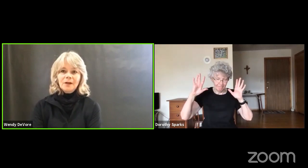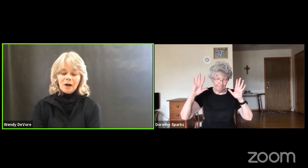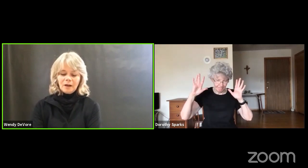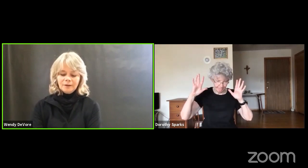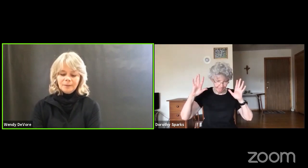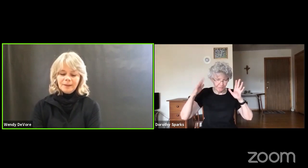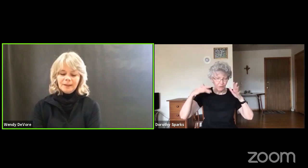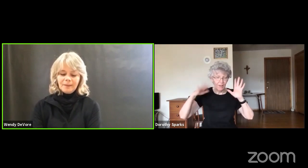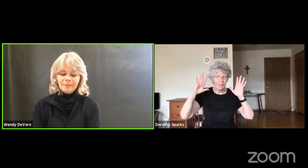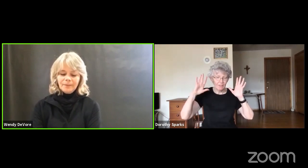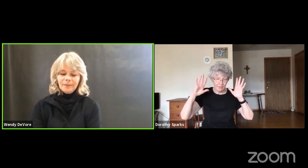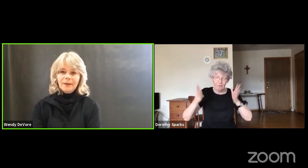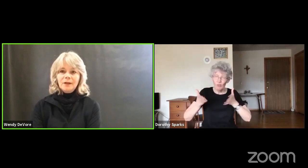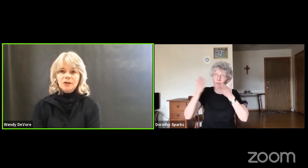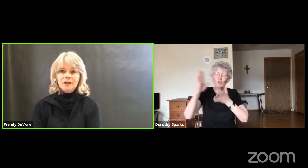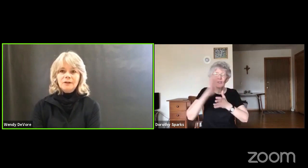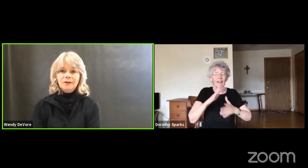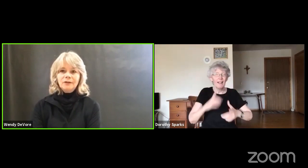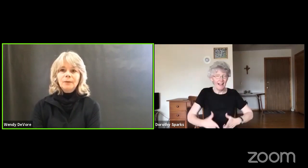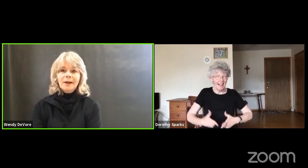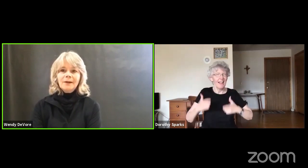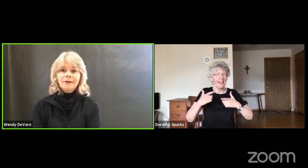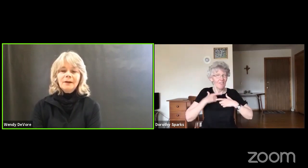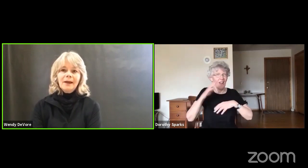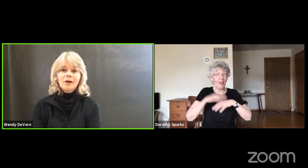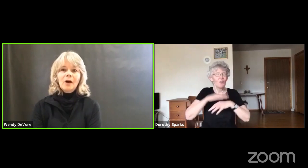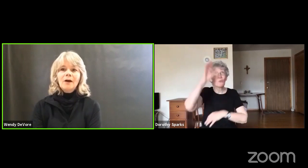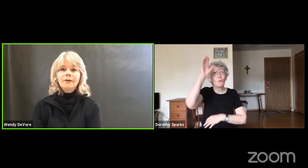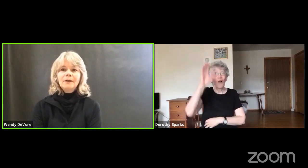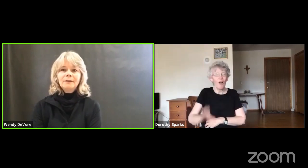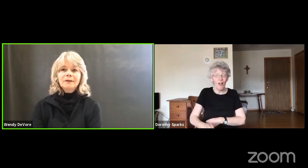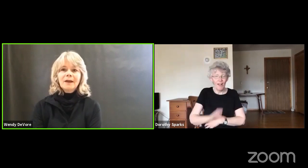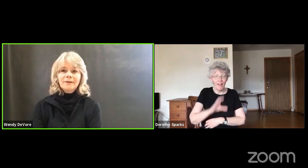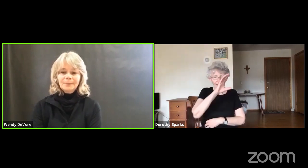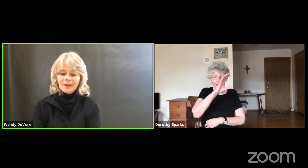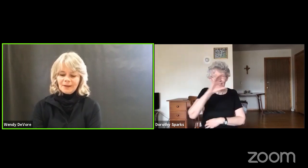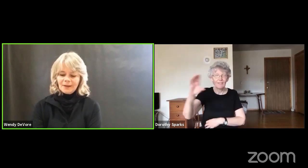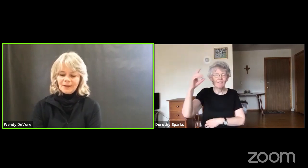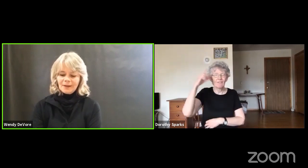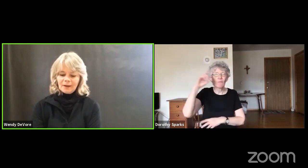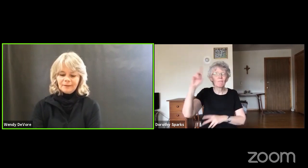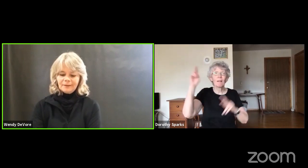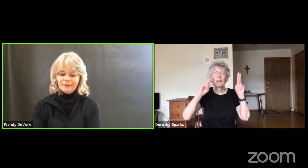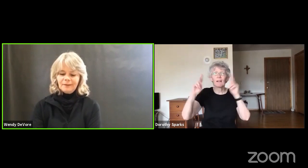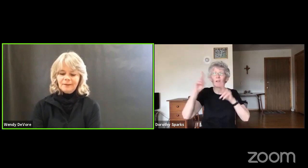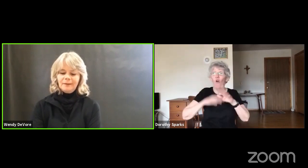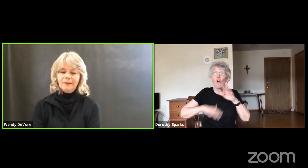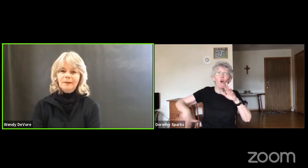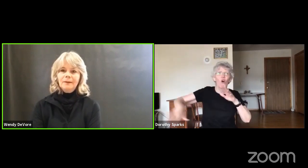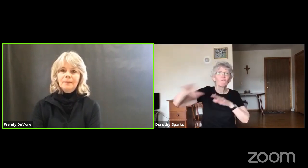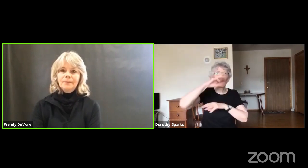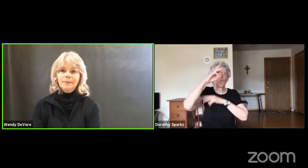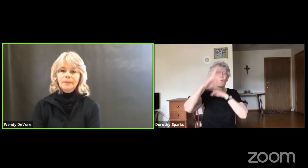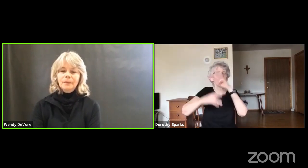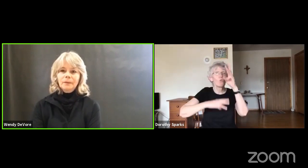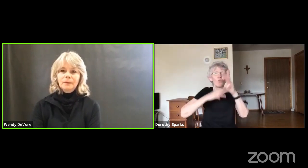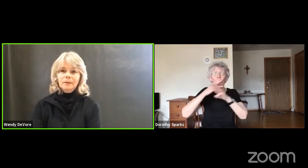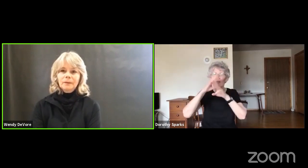And then ultimately, Jesus surrendered and offered his life upon the cross